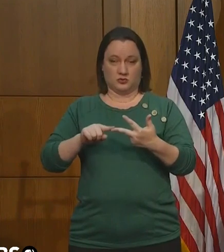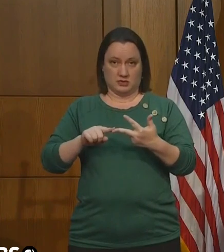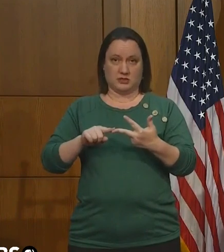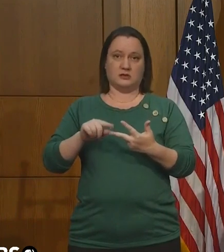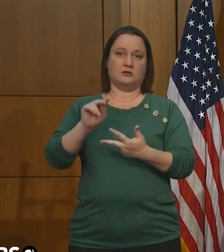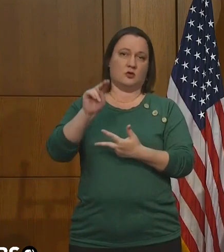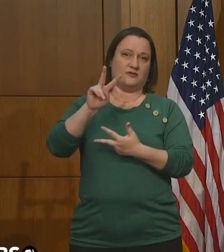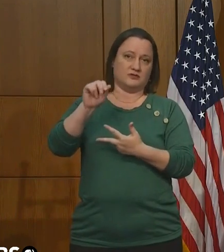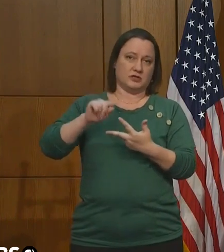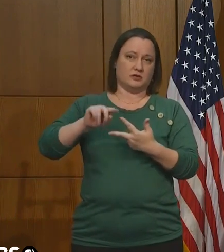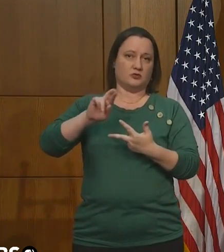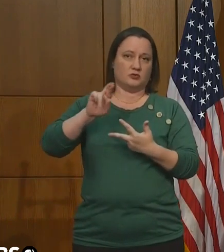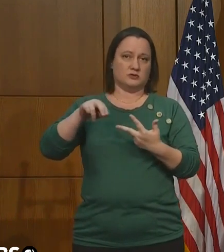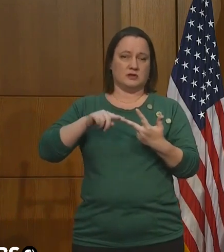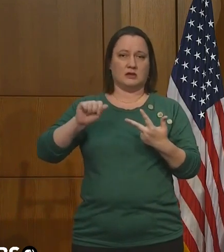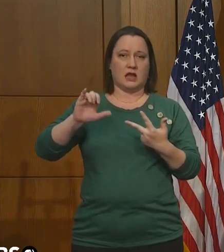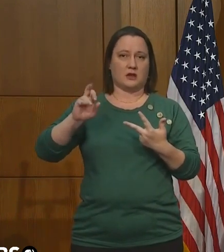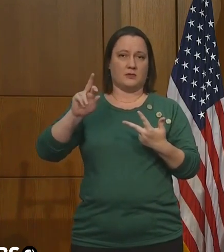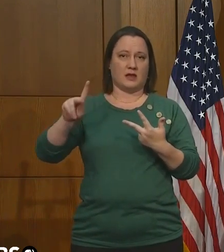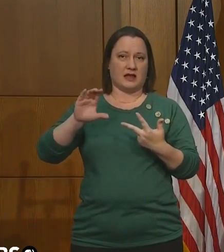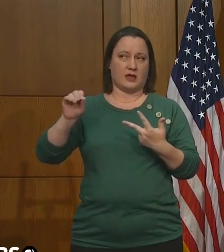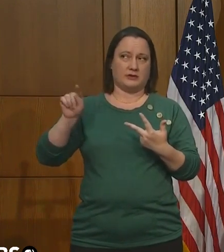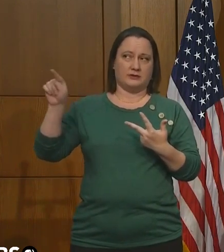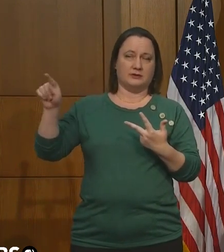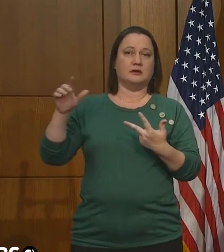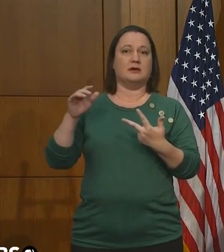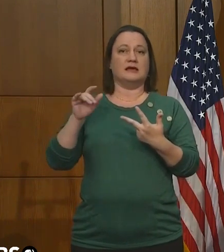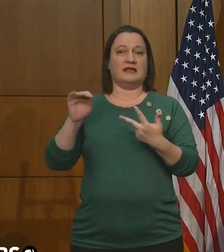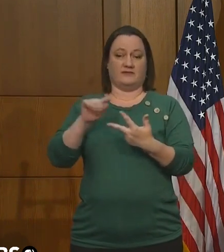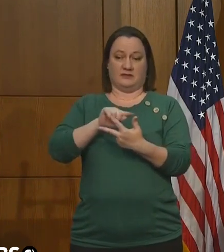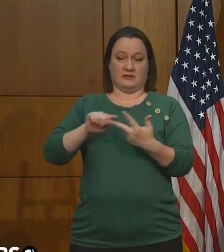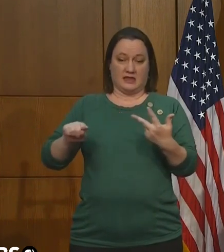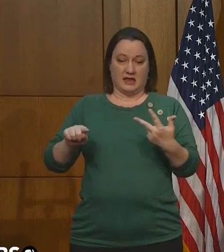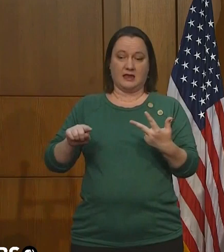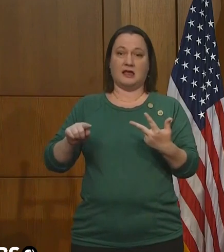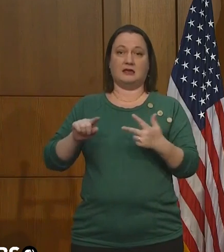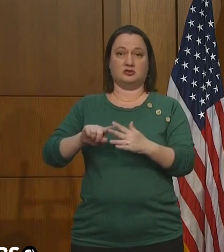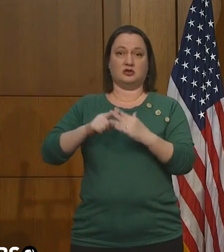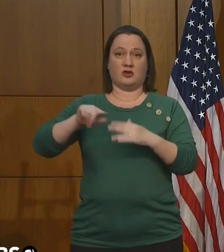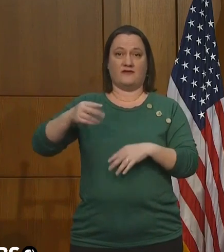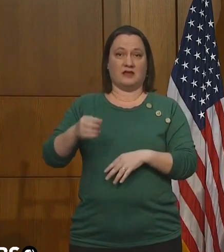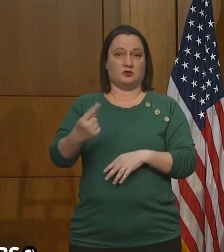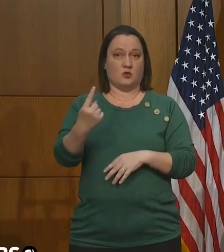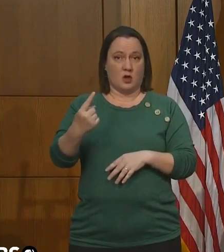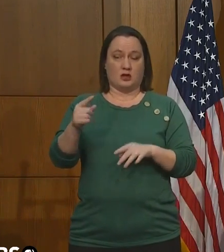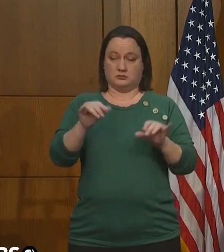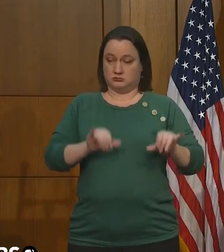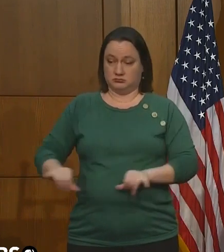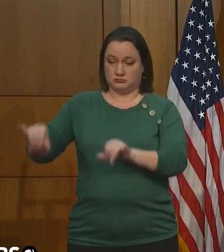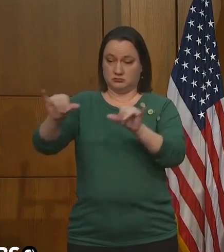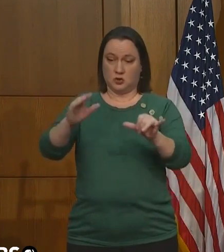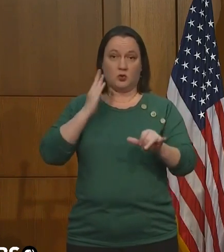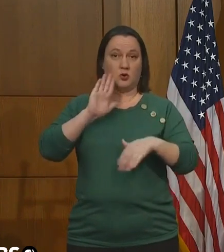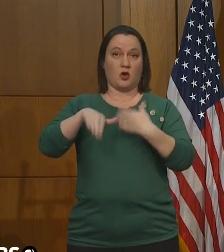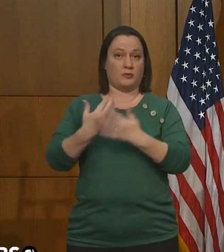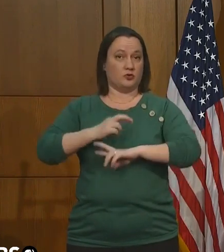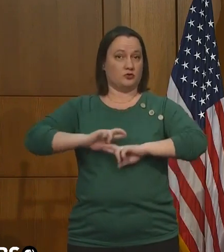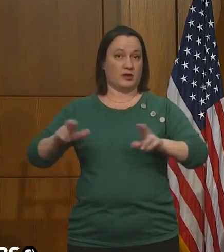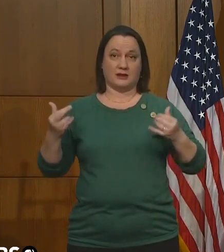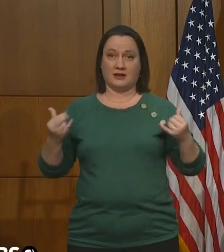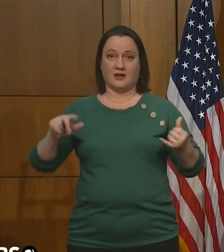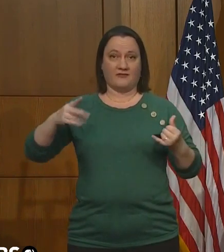a delay of 2 weeks, would we be going into phase two sooner? The answer to that is no. The reason why we are